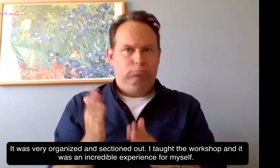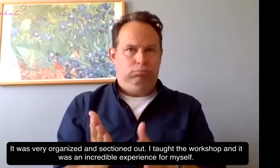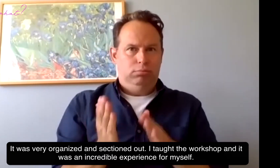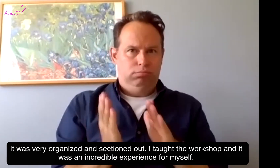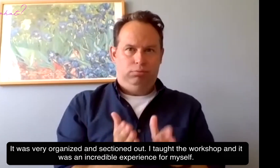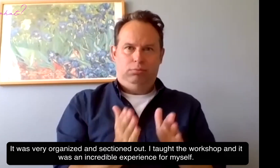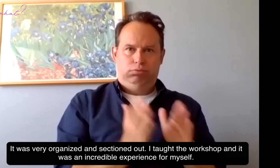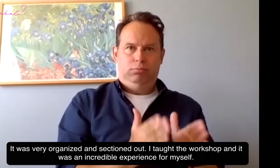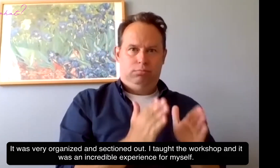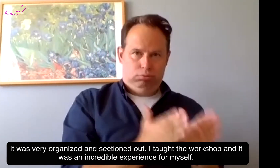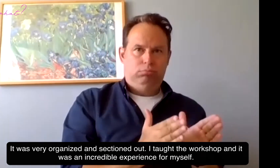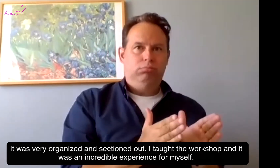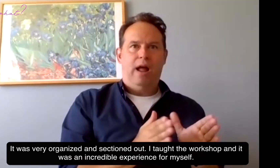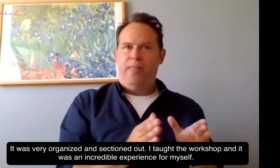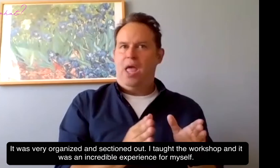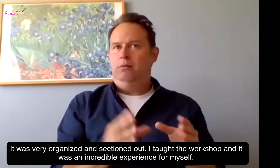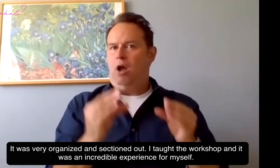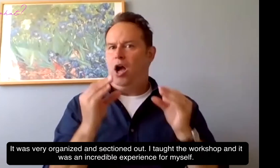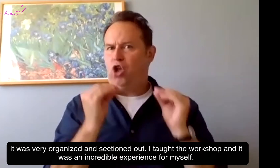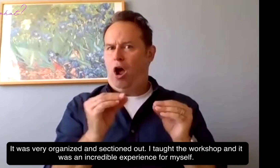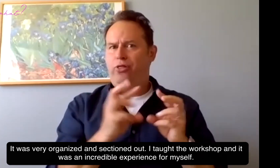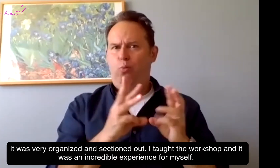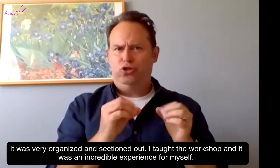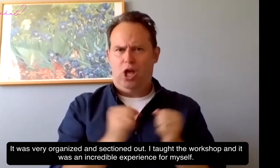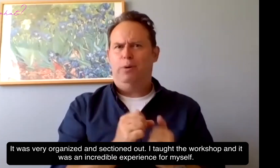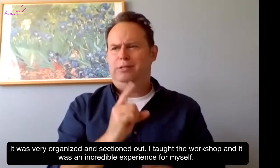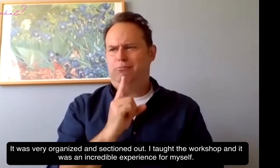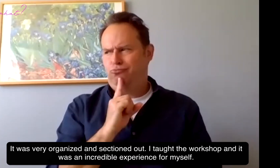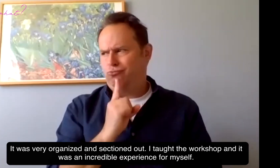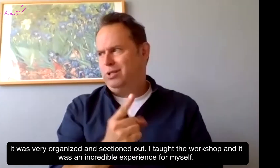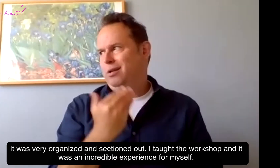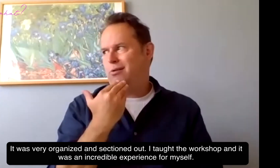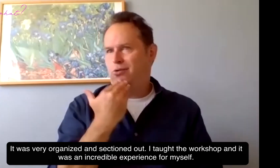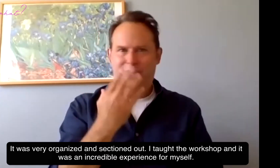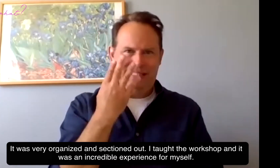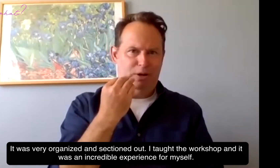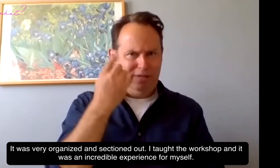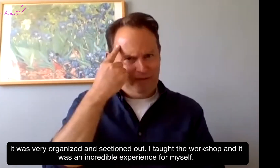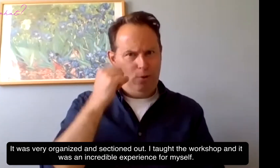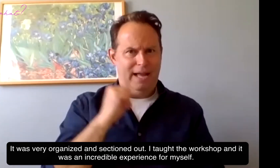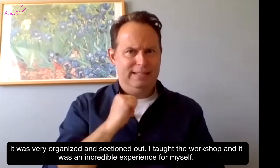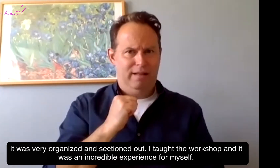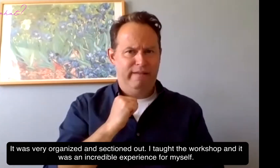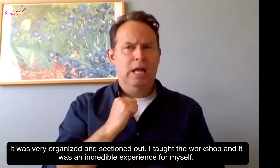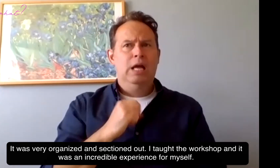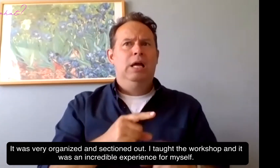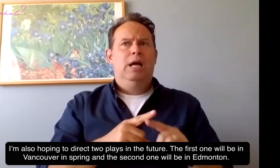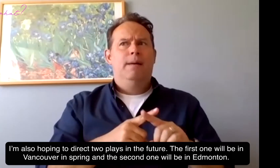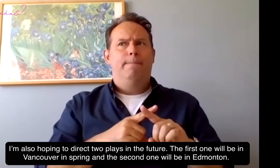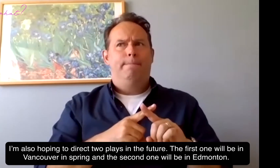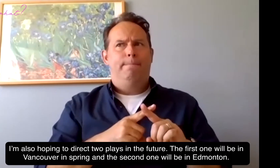It was very organized and sectioned out. I taught the workshop. And it was an incredible experience for myself.